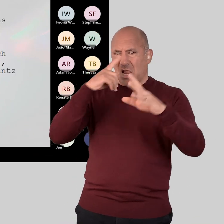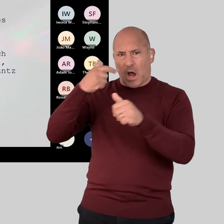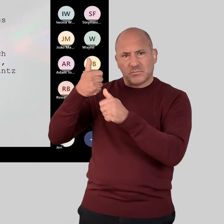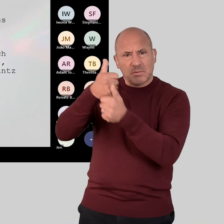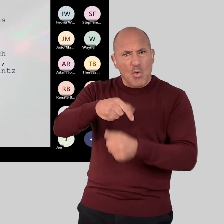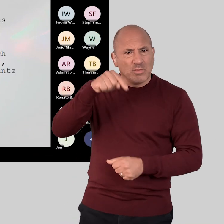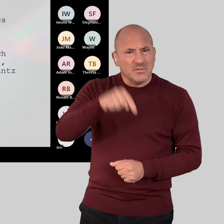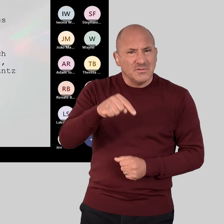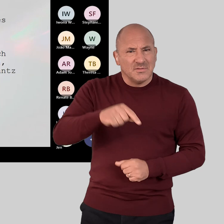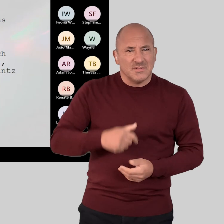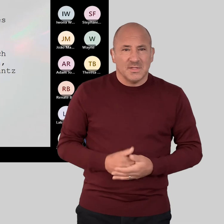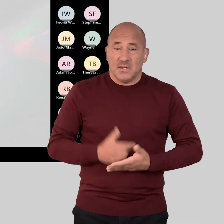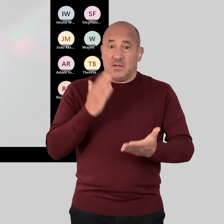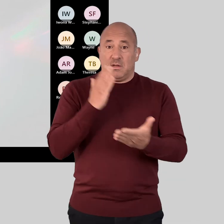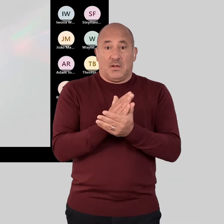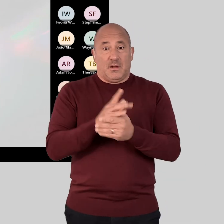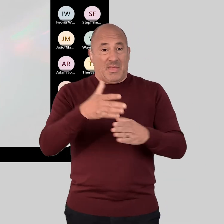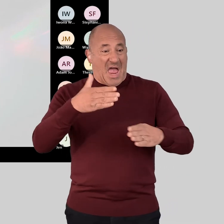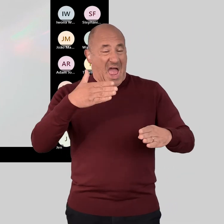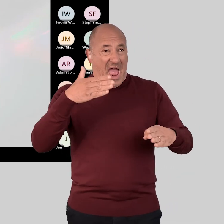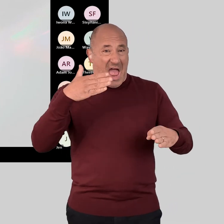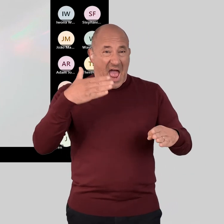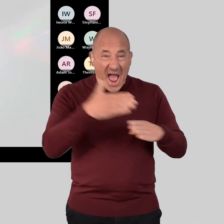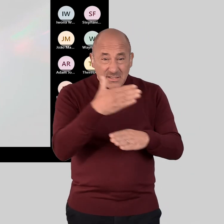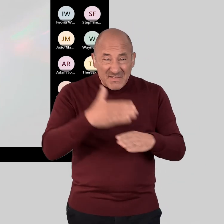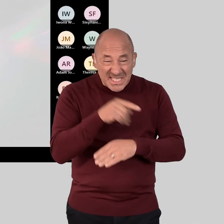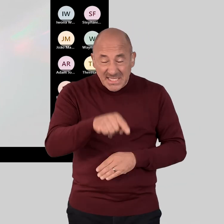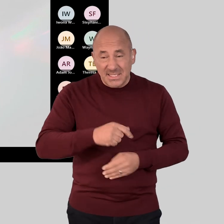economic models that kind of support this. Quite